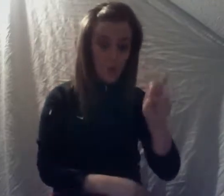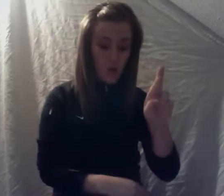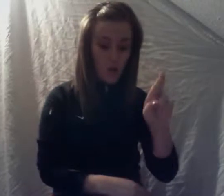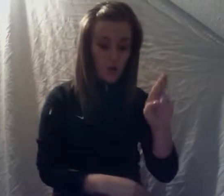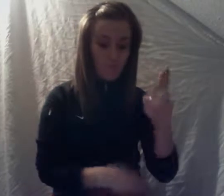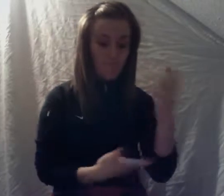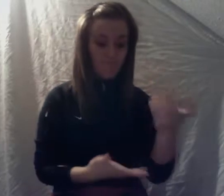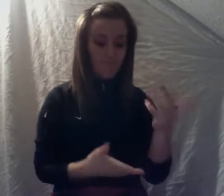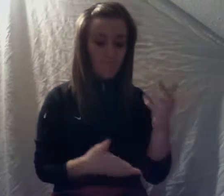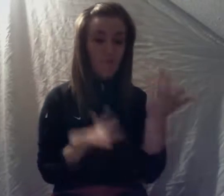allotted.